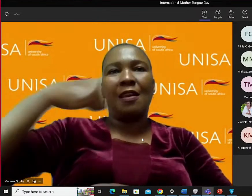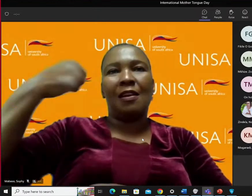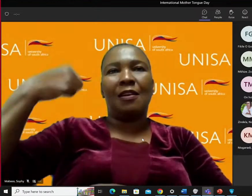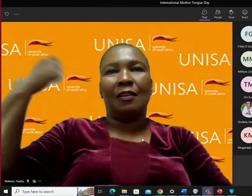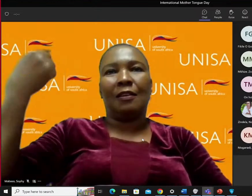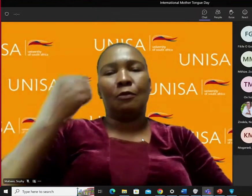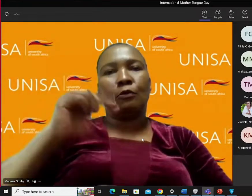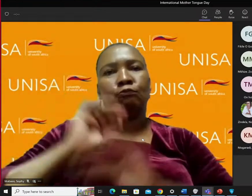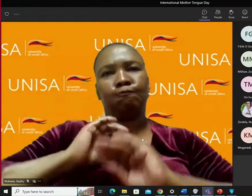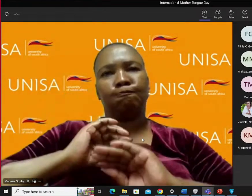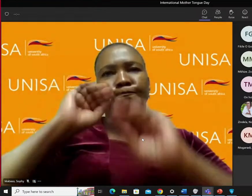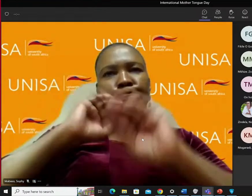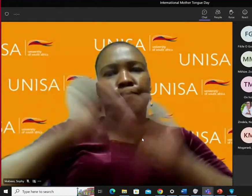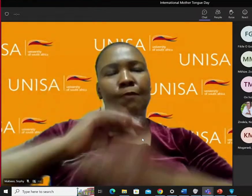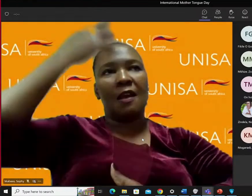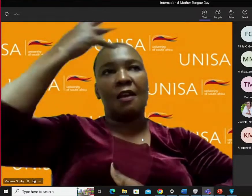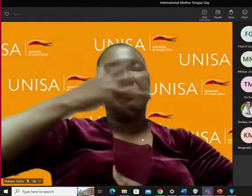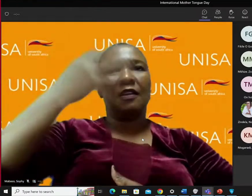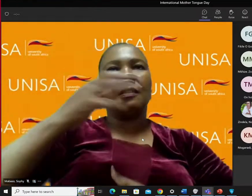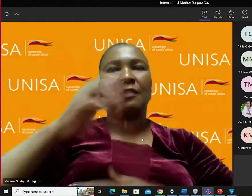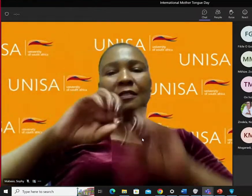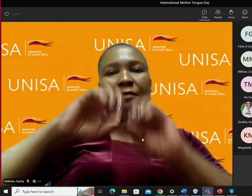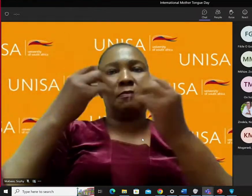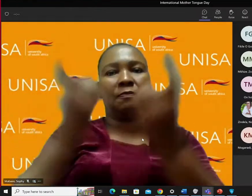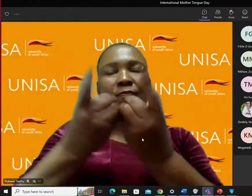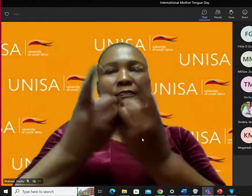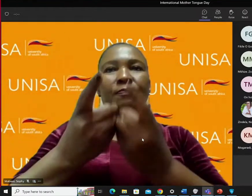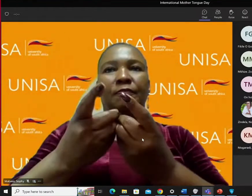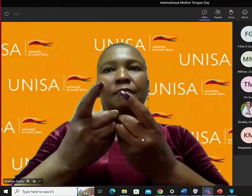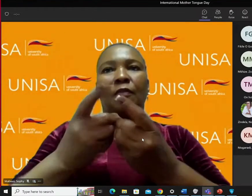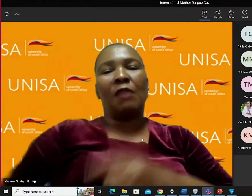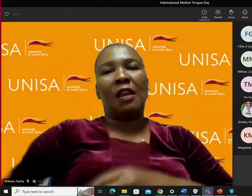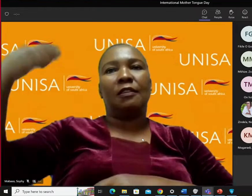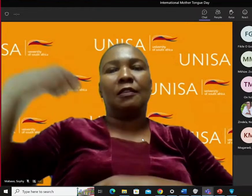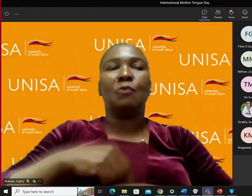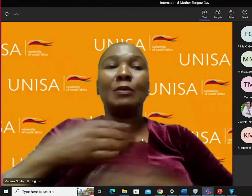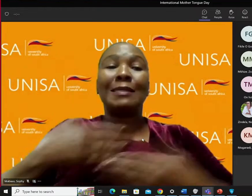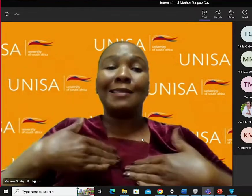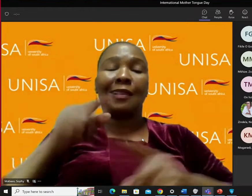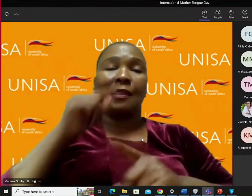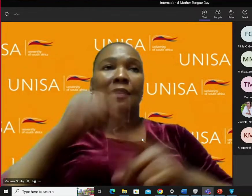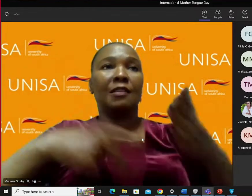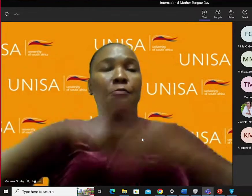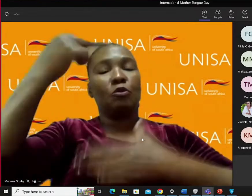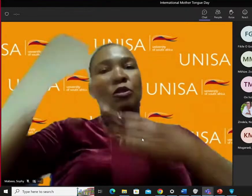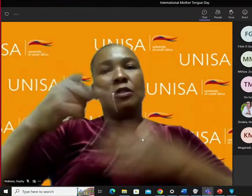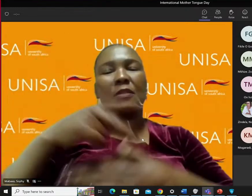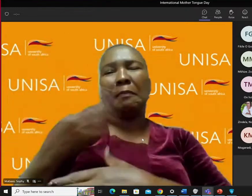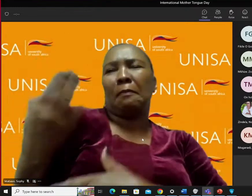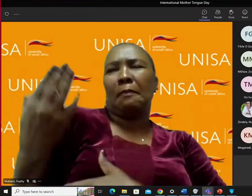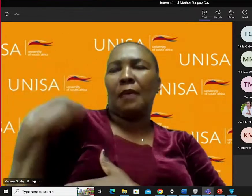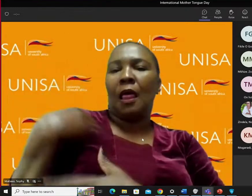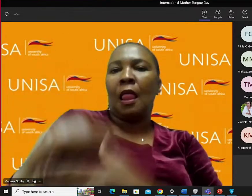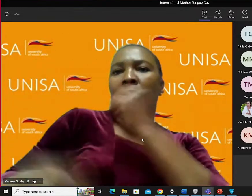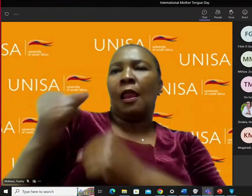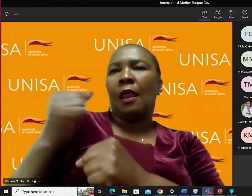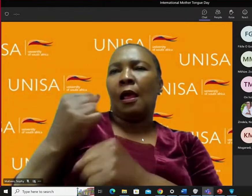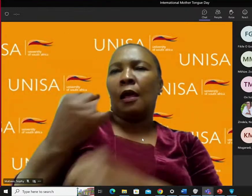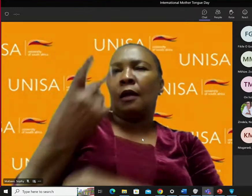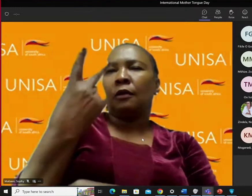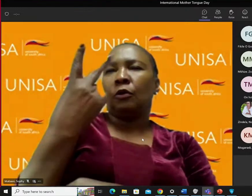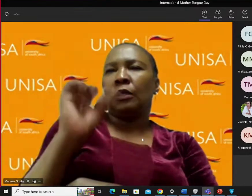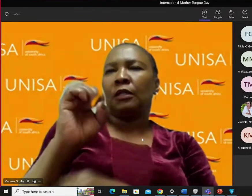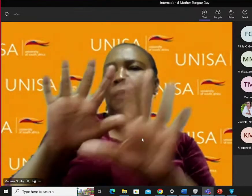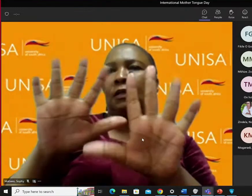the Department of African Languages. We started this project way back in 2010 with a workshop by